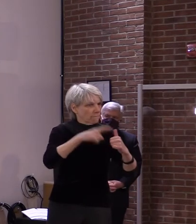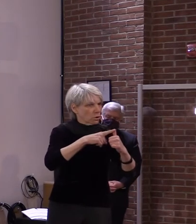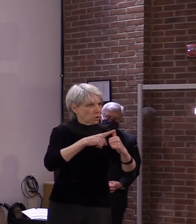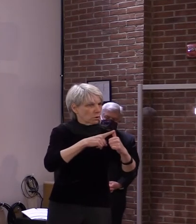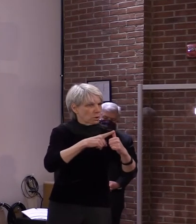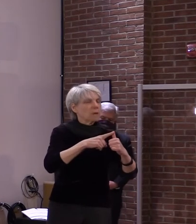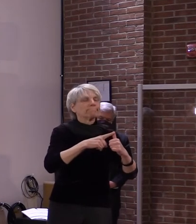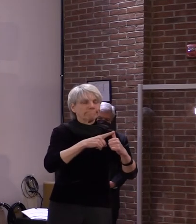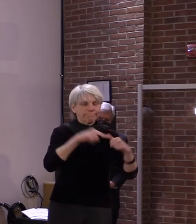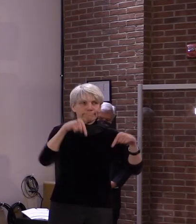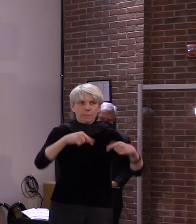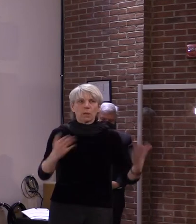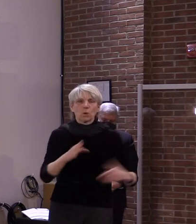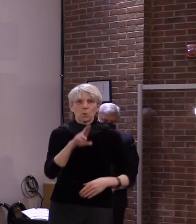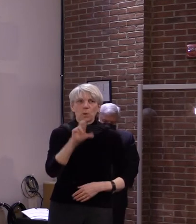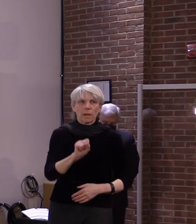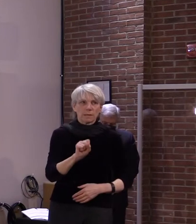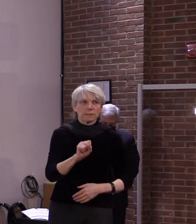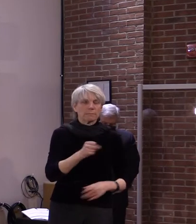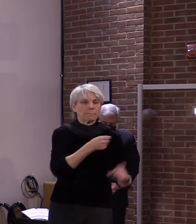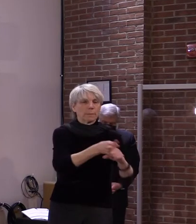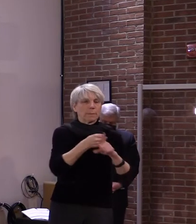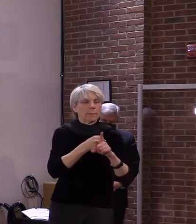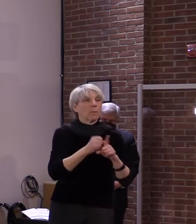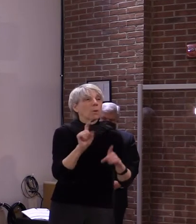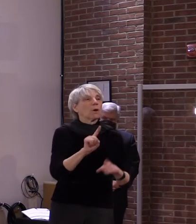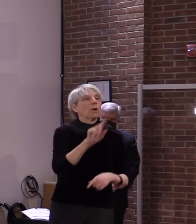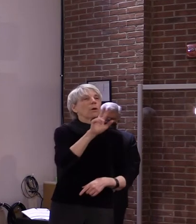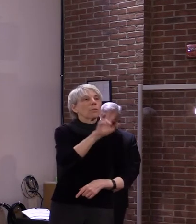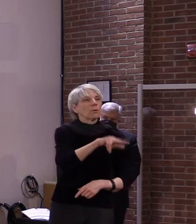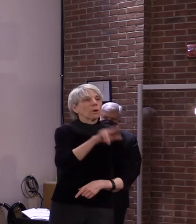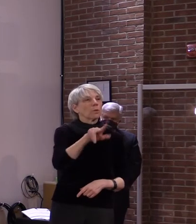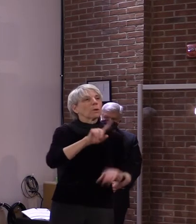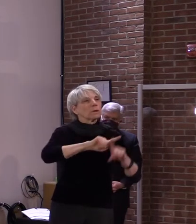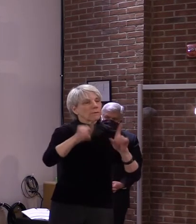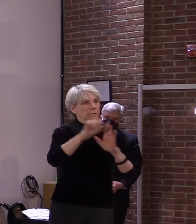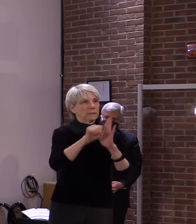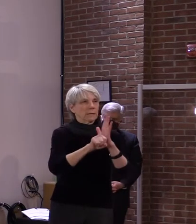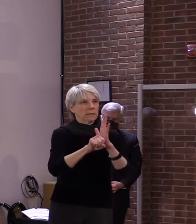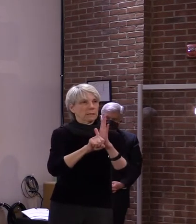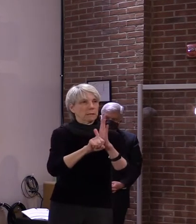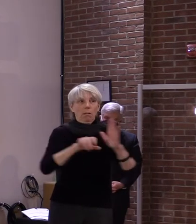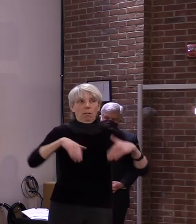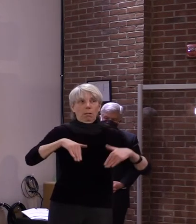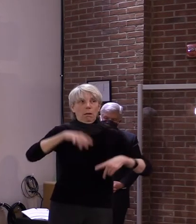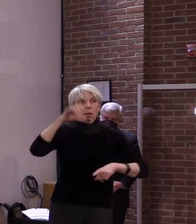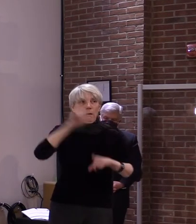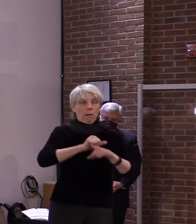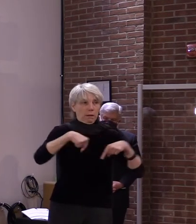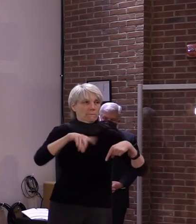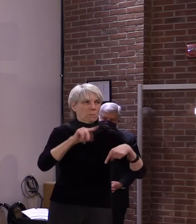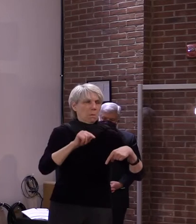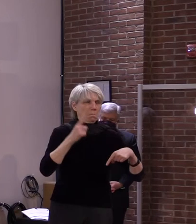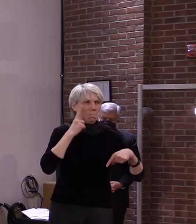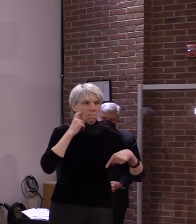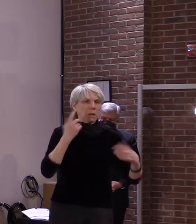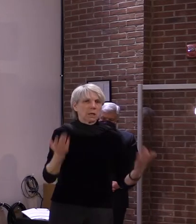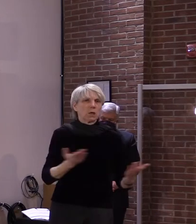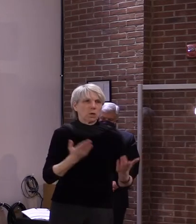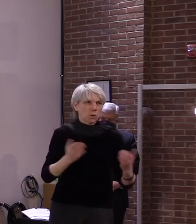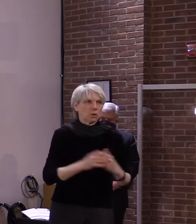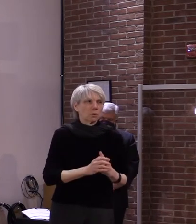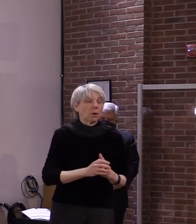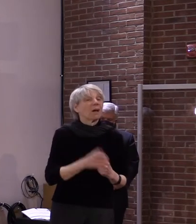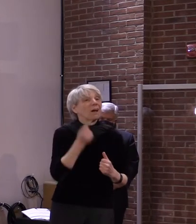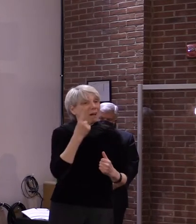states and as i've said before we expect we'll see it in vermont as well it is normal for viruses to